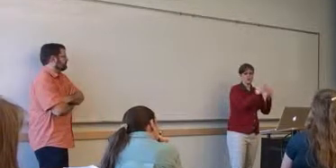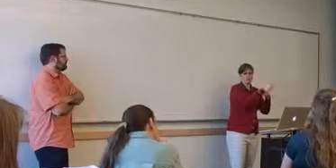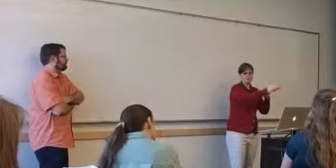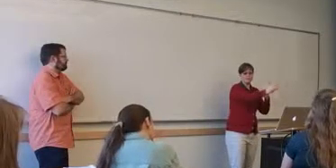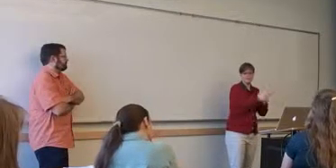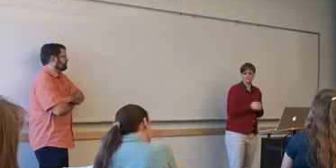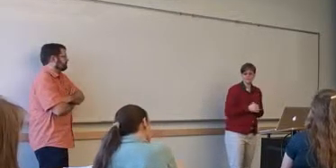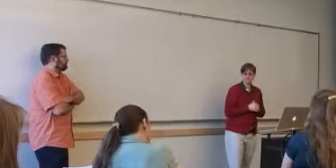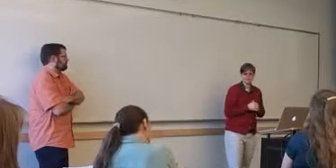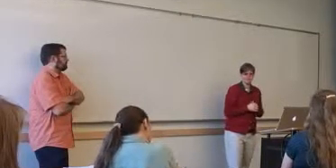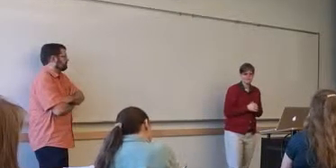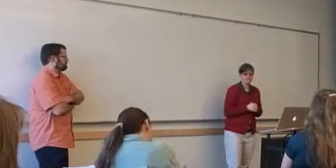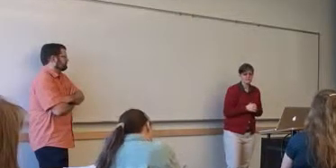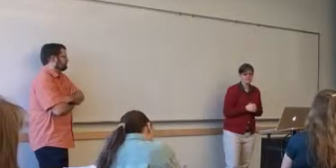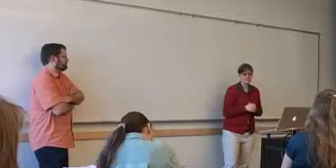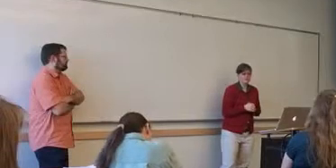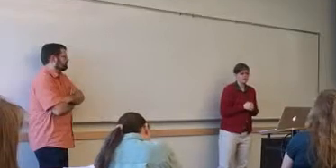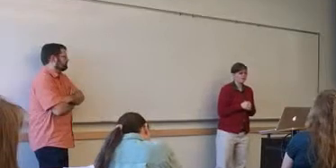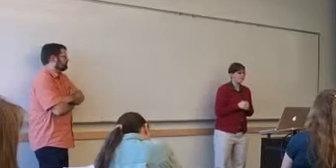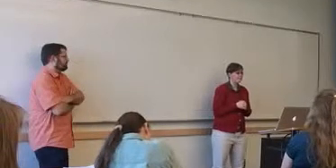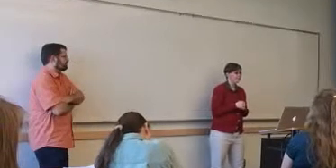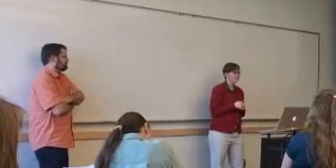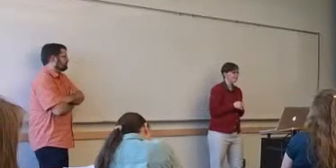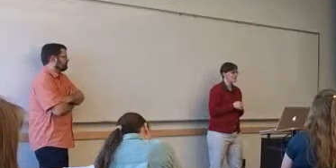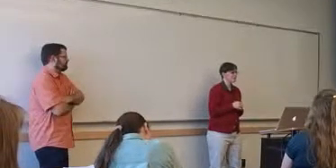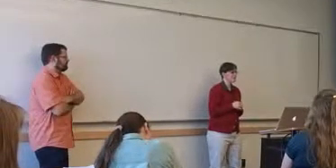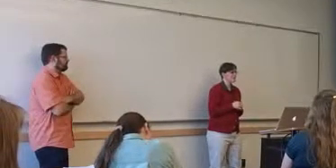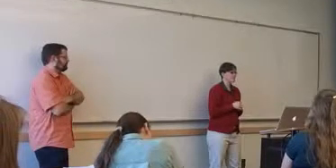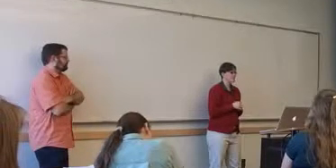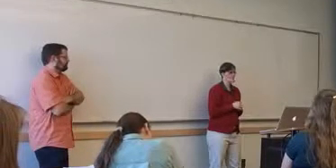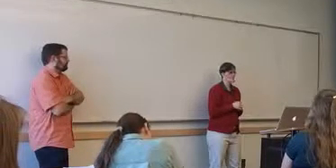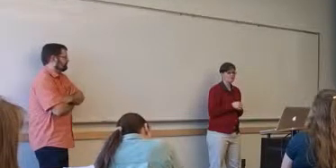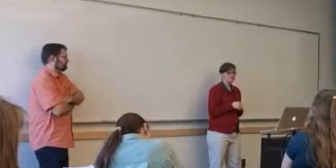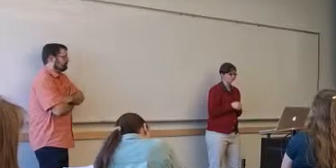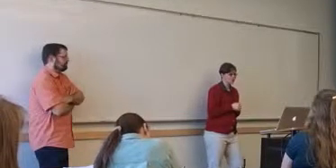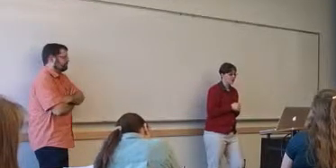So that then they can be more successful when they do get into those classes.